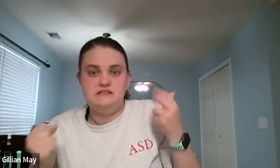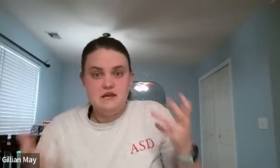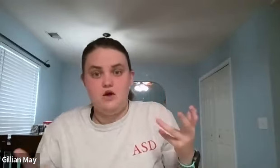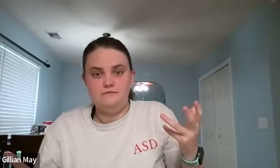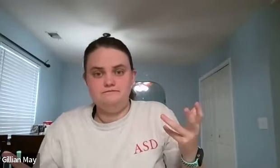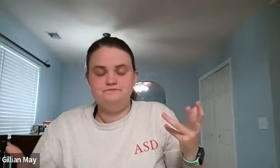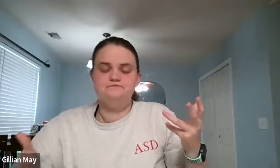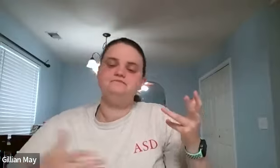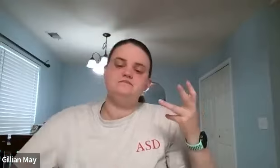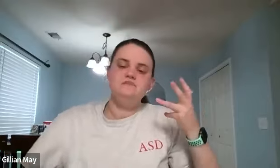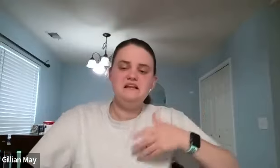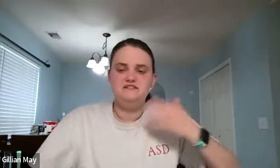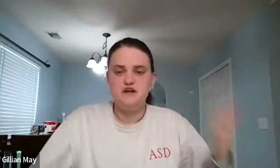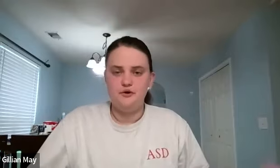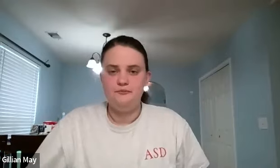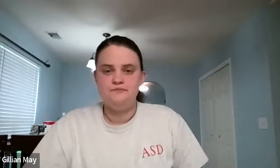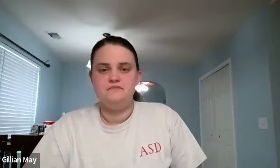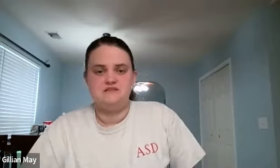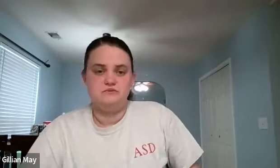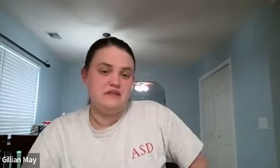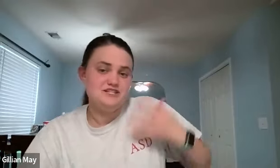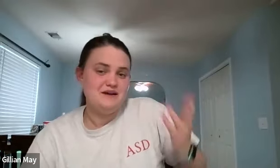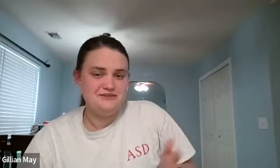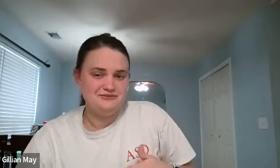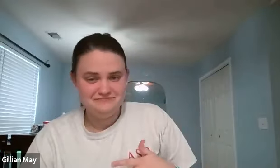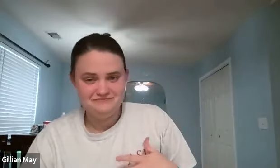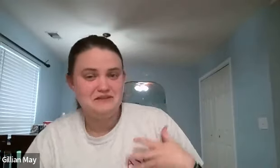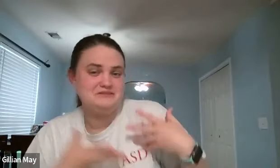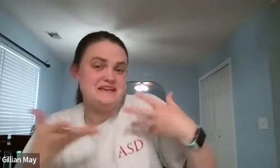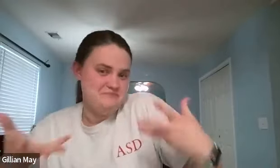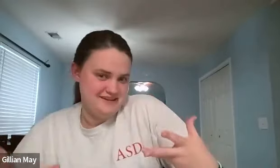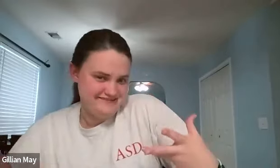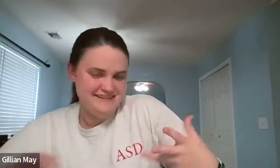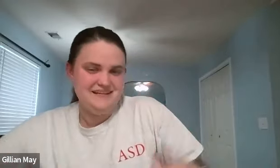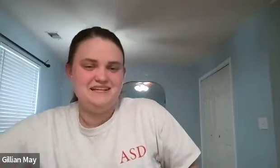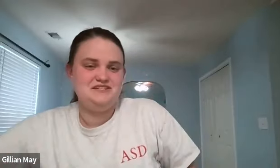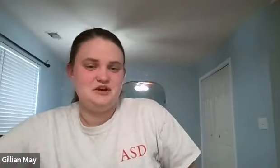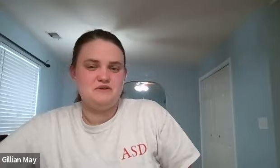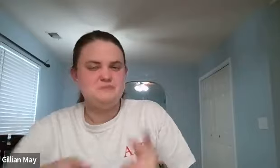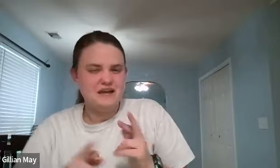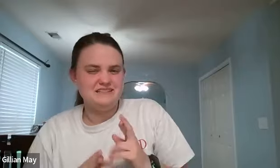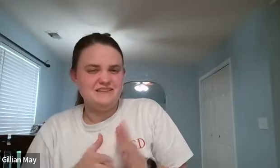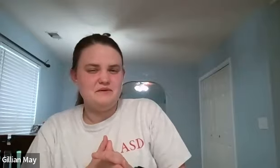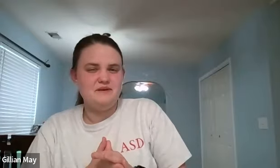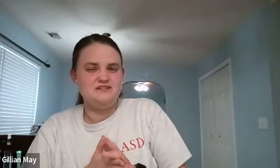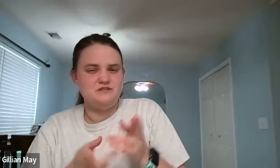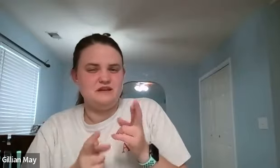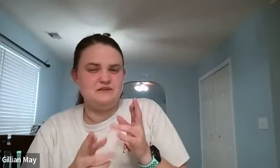they are. And so that's just my little tidbit is, respecting them and also respecting